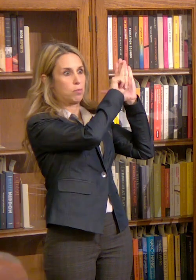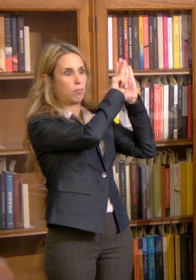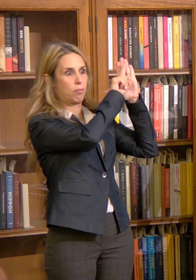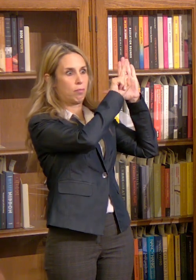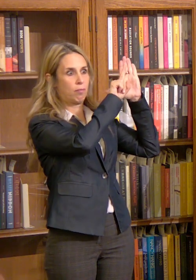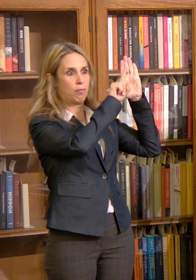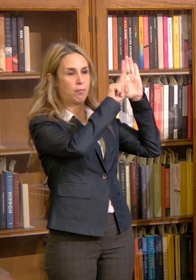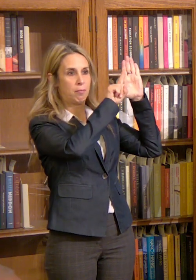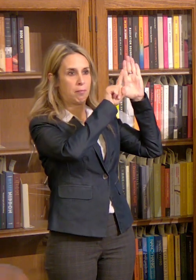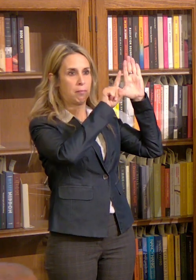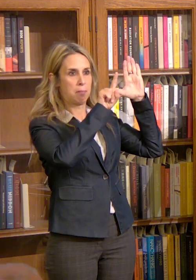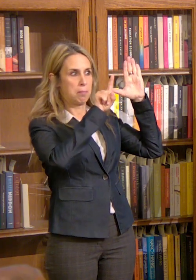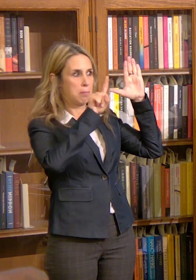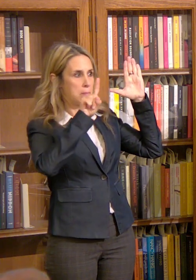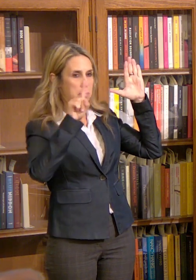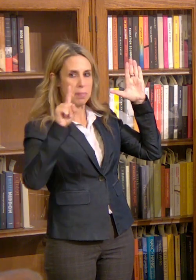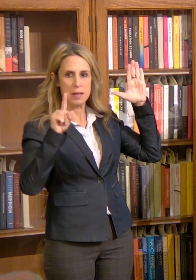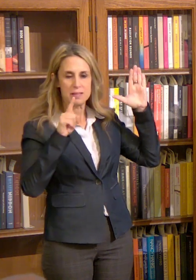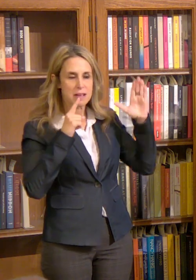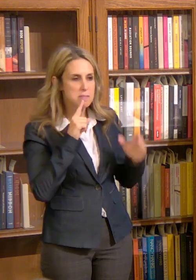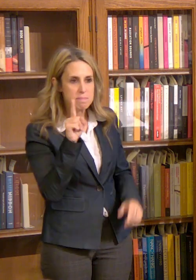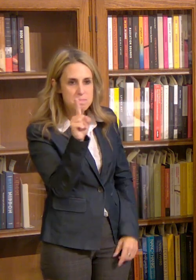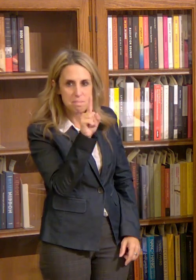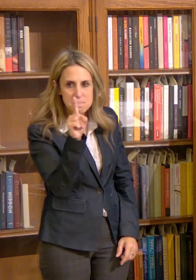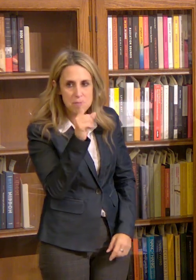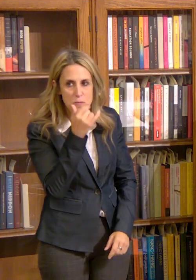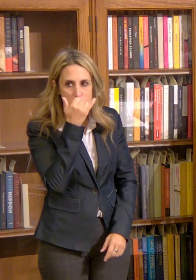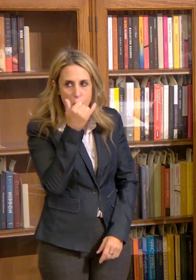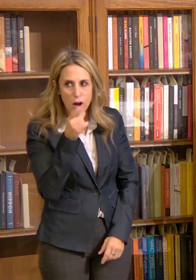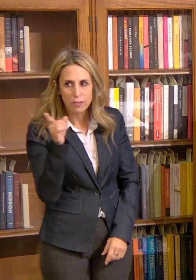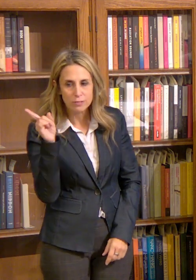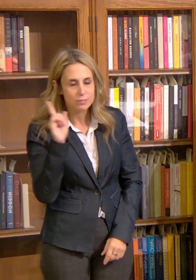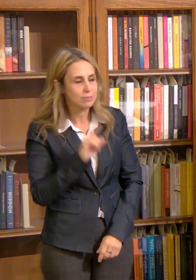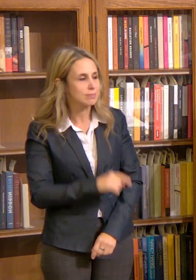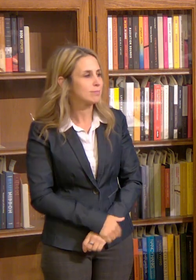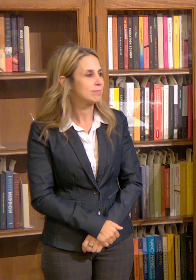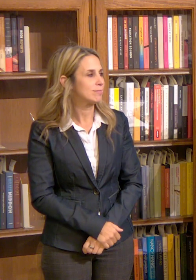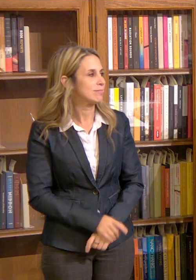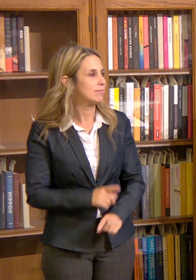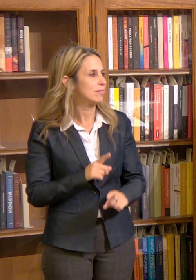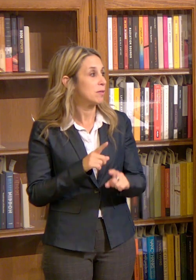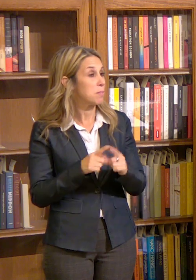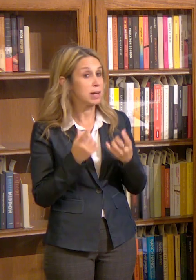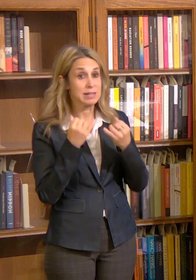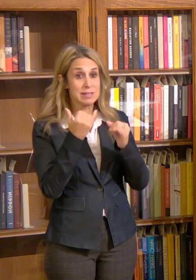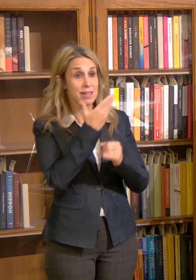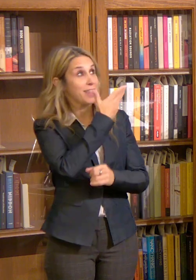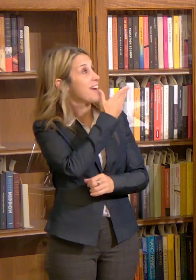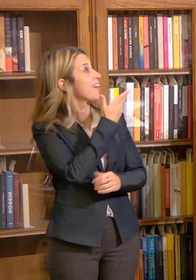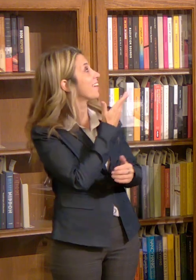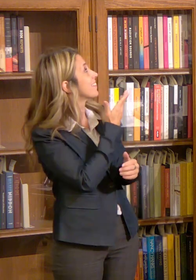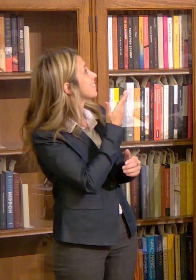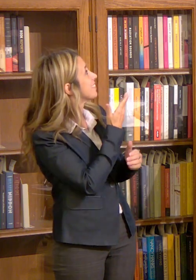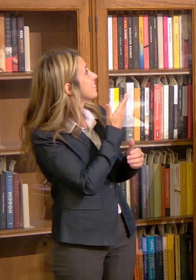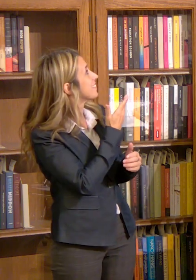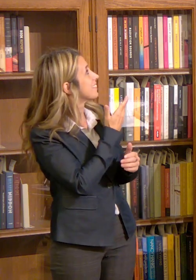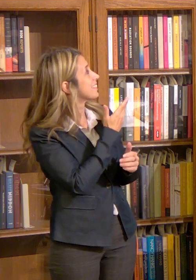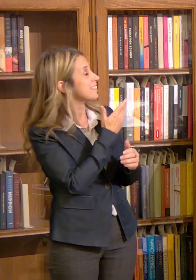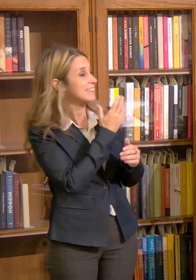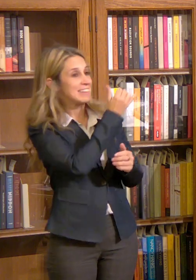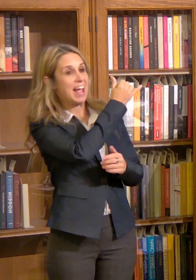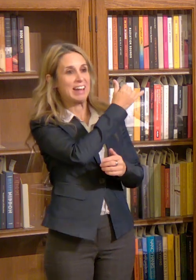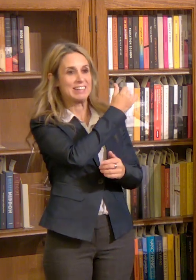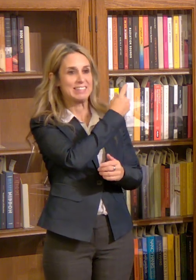painting and tell us that we got it wrong but as you can see he's still up there so I